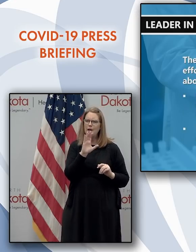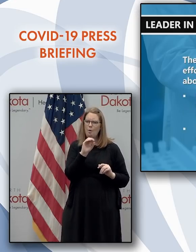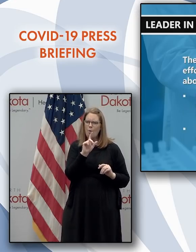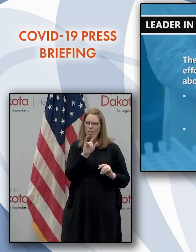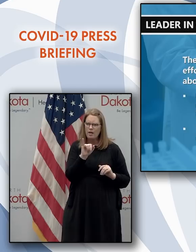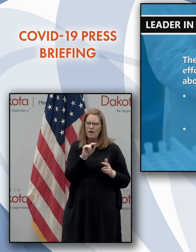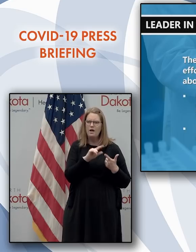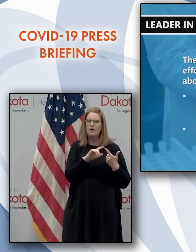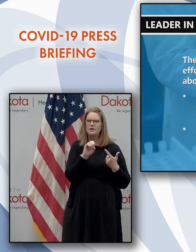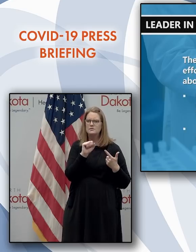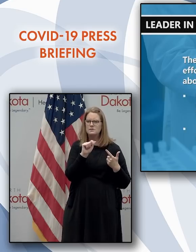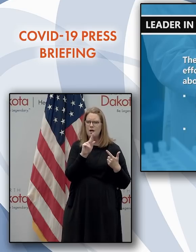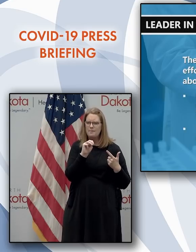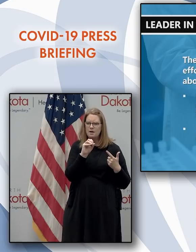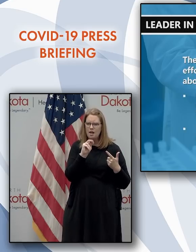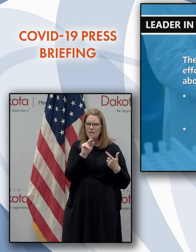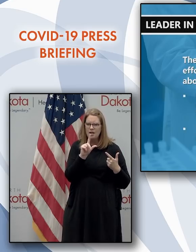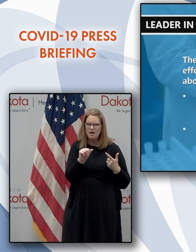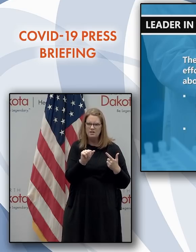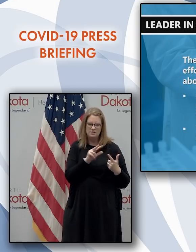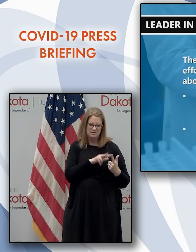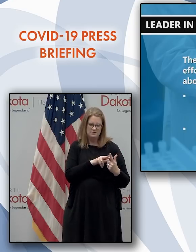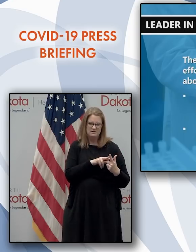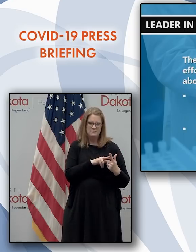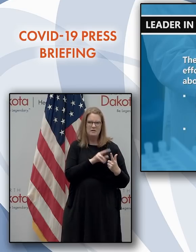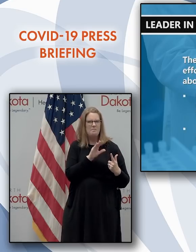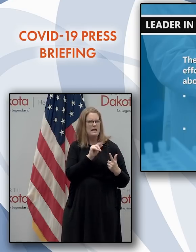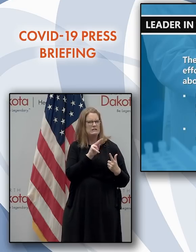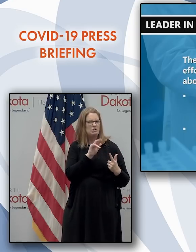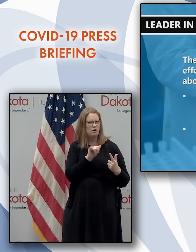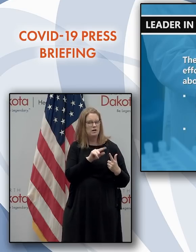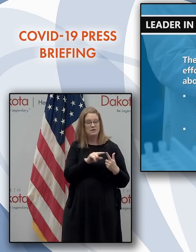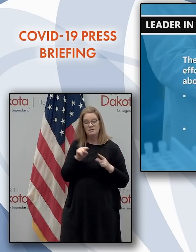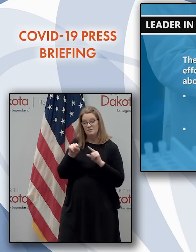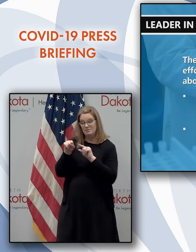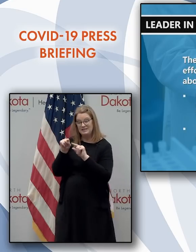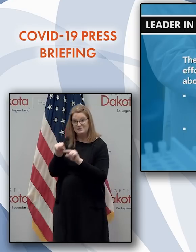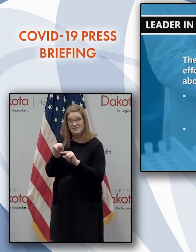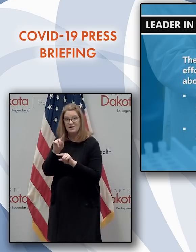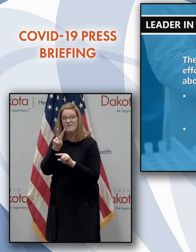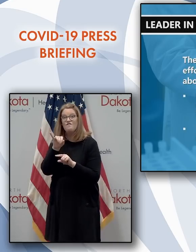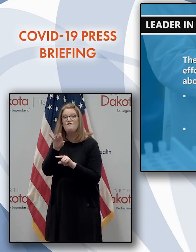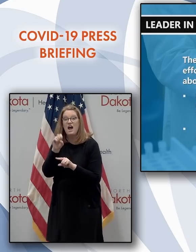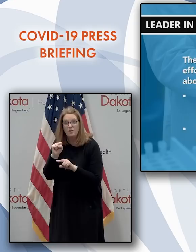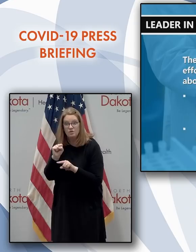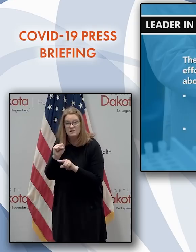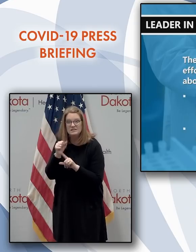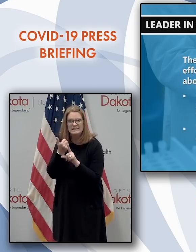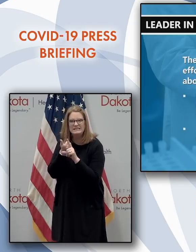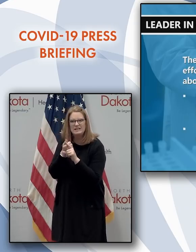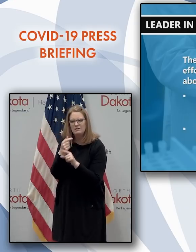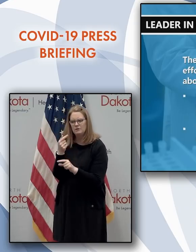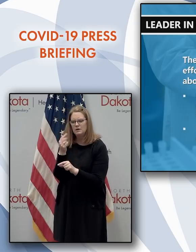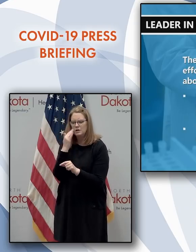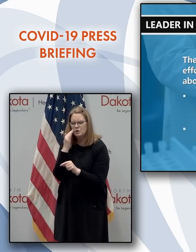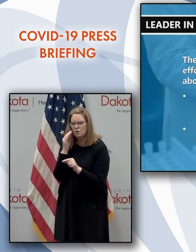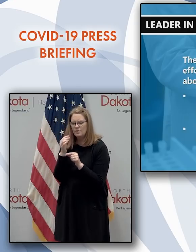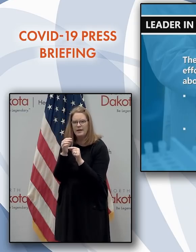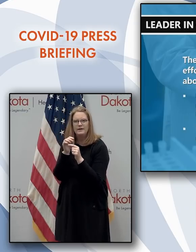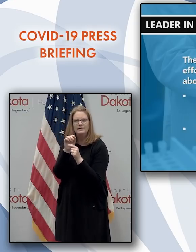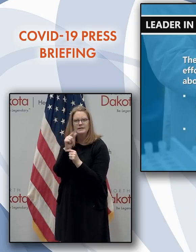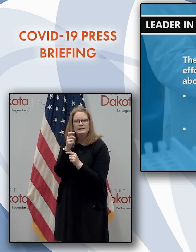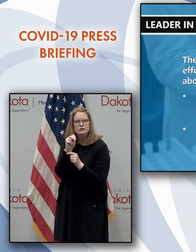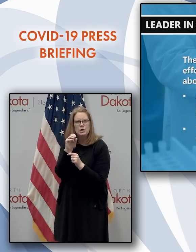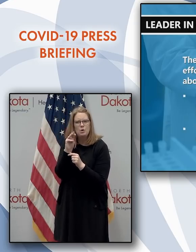Salmonella, but this is the first time a virus was sequenced in our state lab. And of course, this whole area of